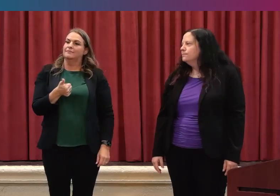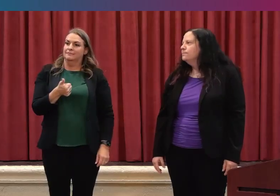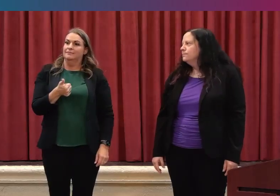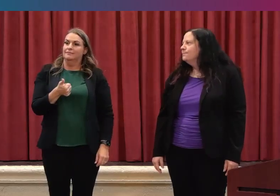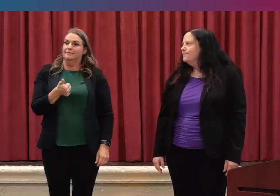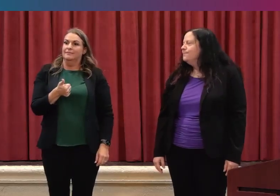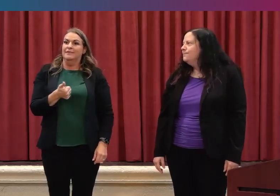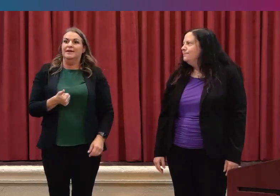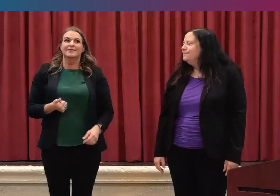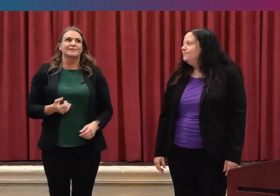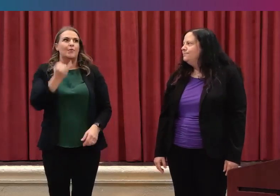job or not.